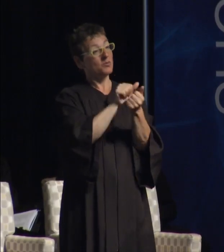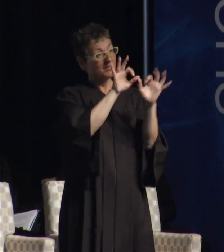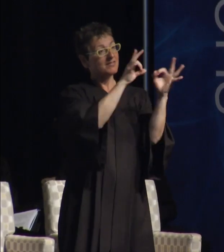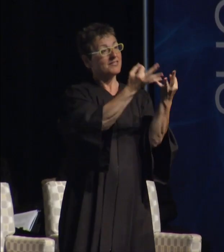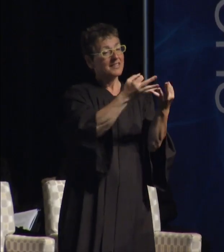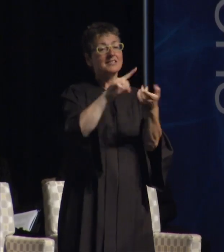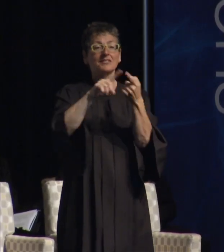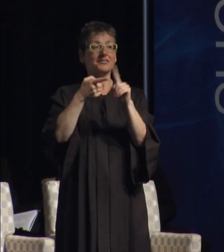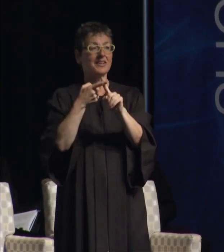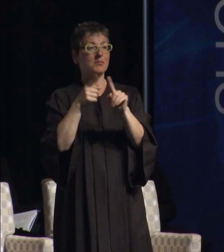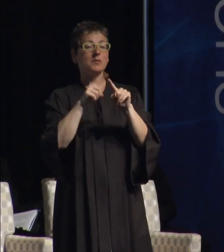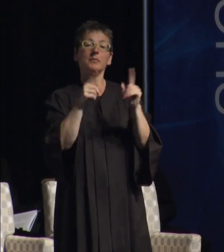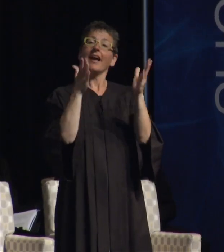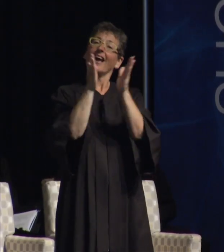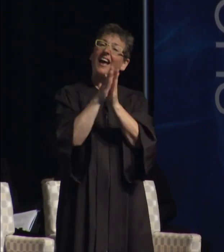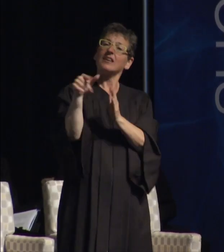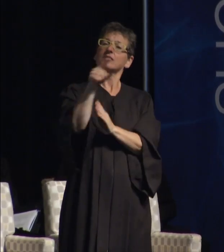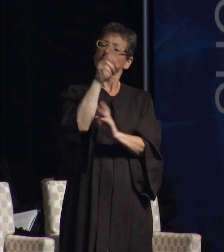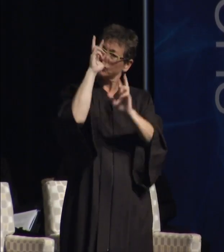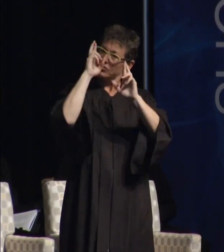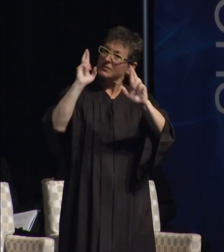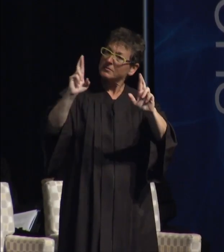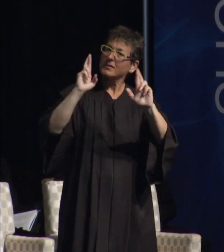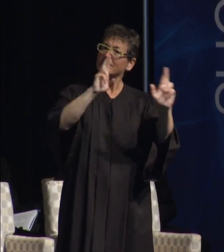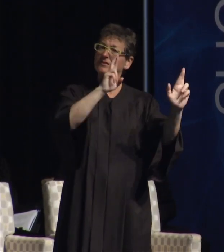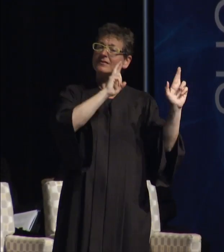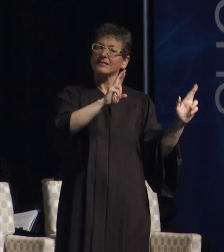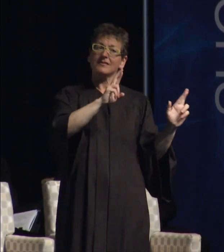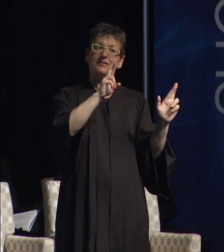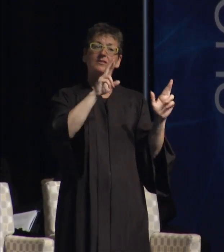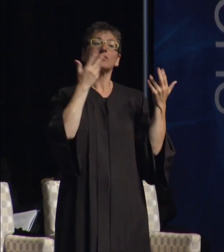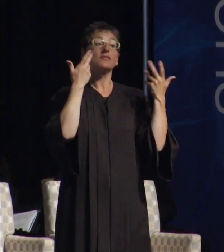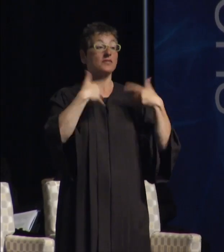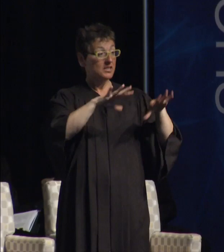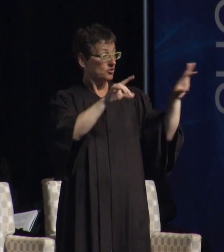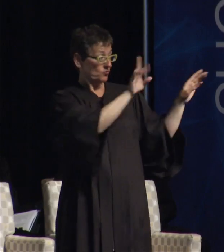that you respect all of your fellow graduates and return to your